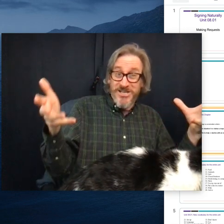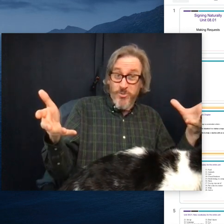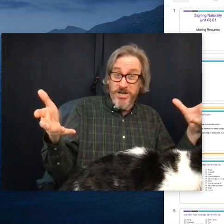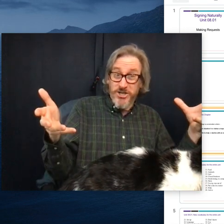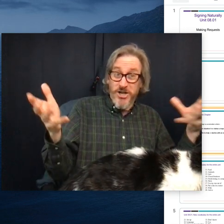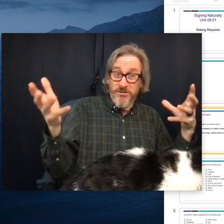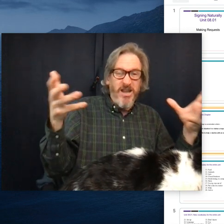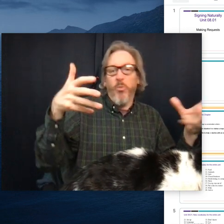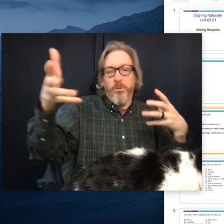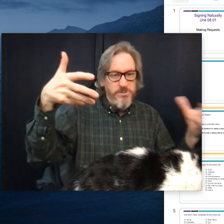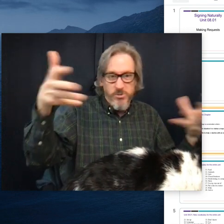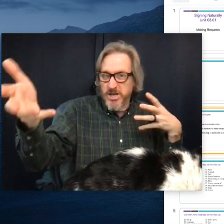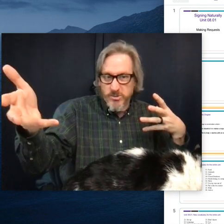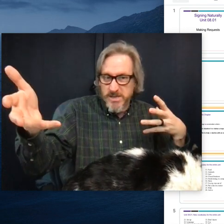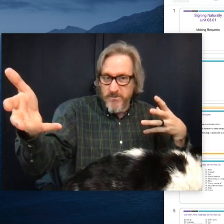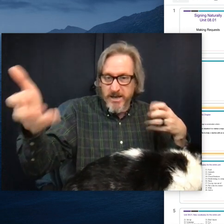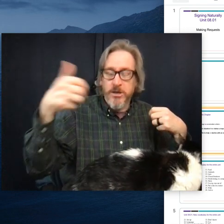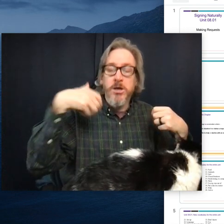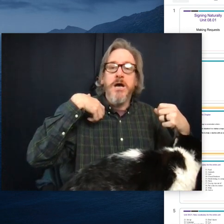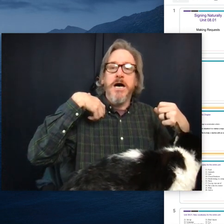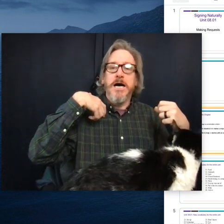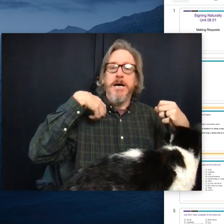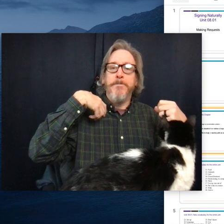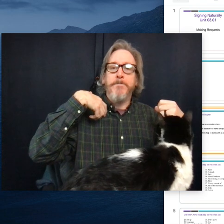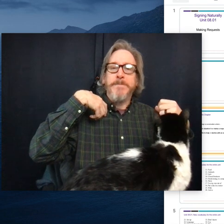this situation that like we were supposed to do something,